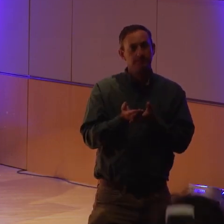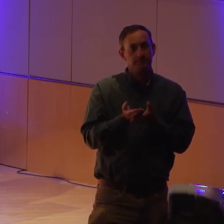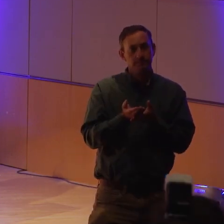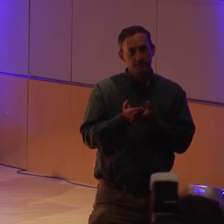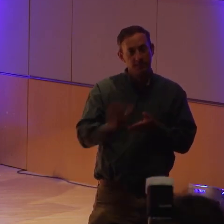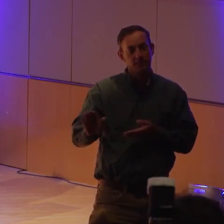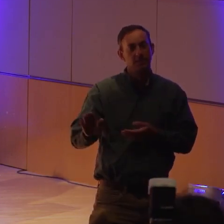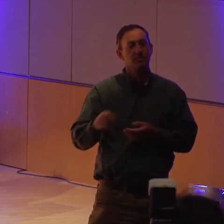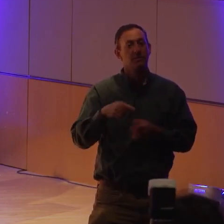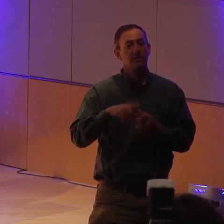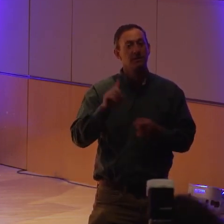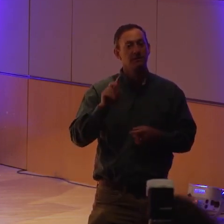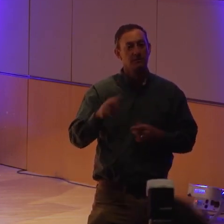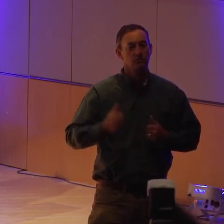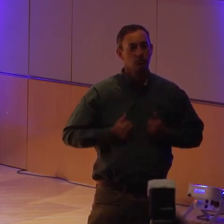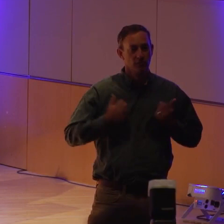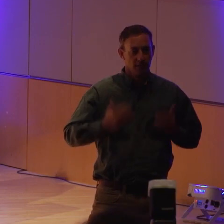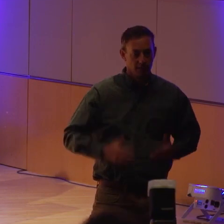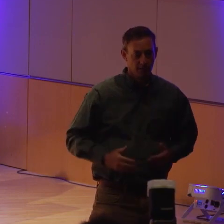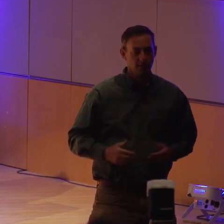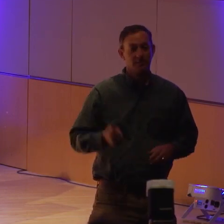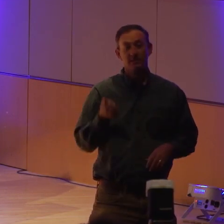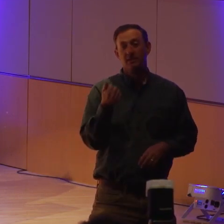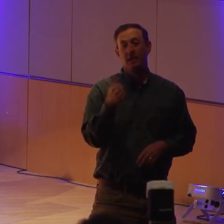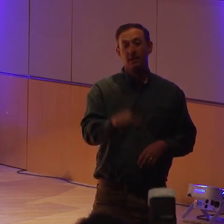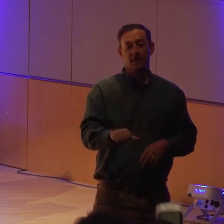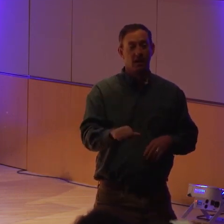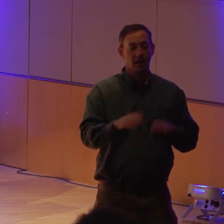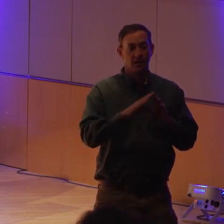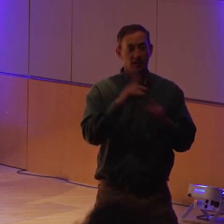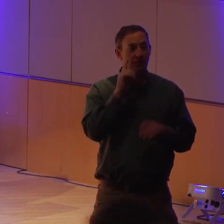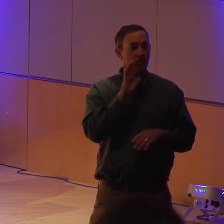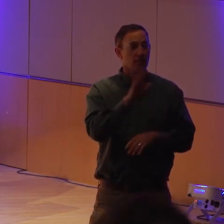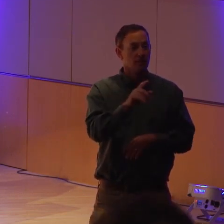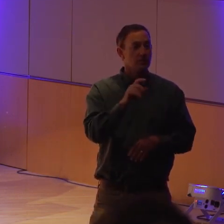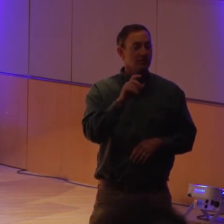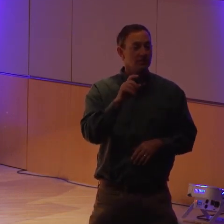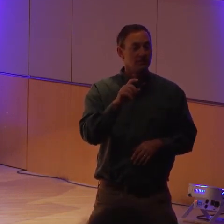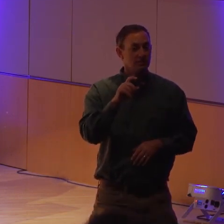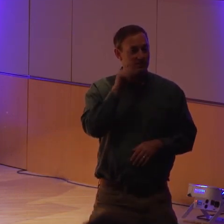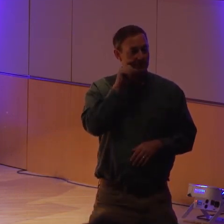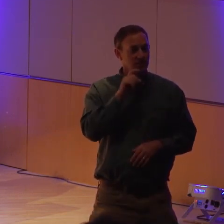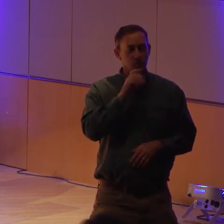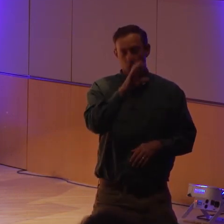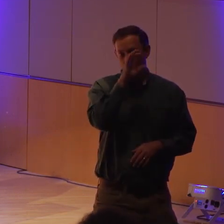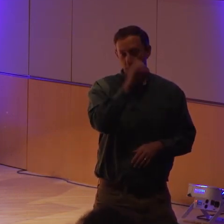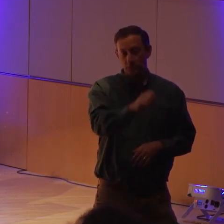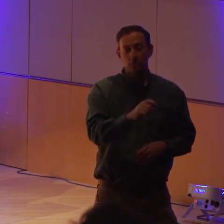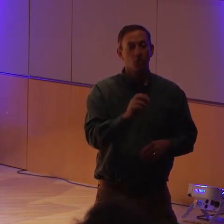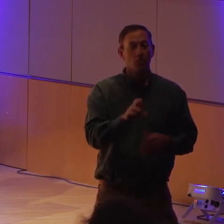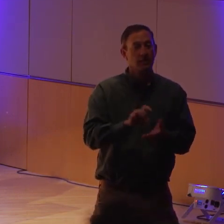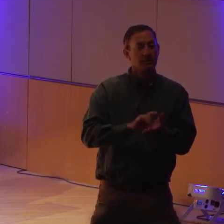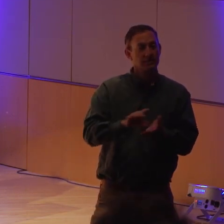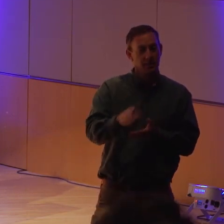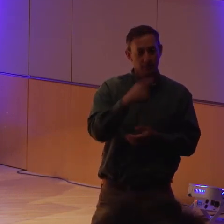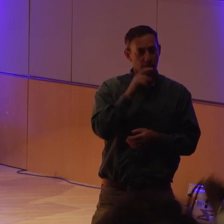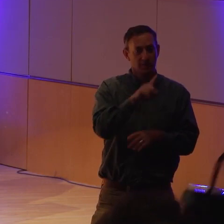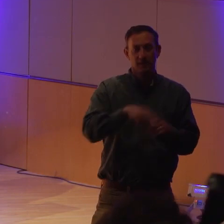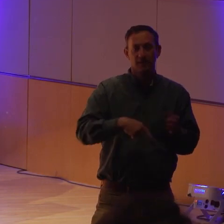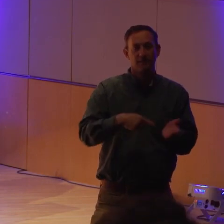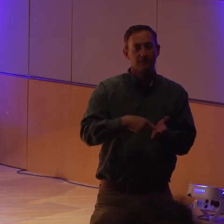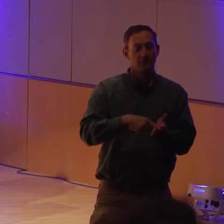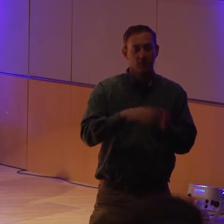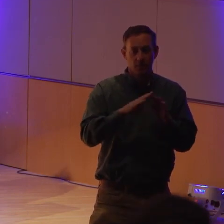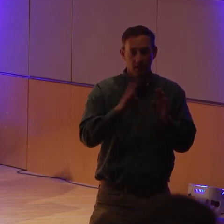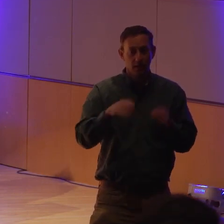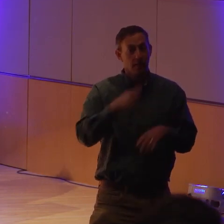violence survivors, denial of housing due to one's sexual orientation, displacement due to unaffordable housing as a